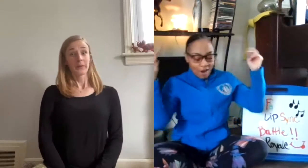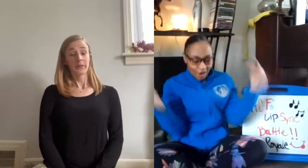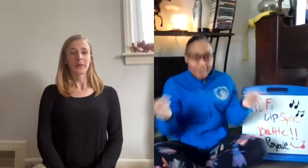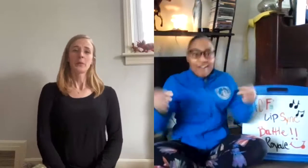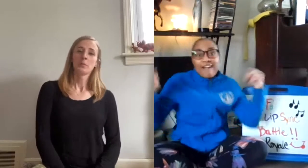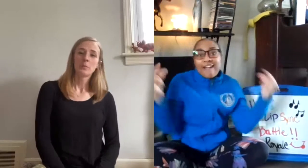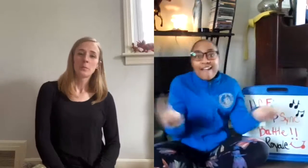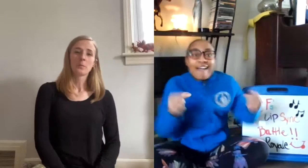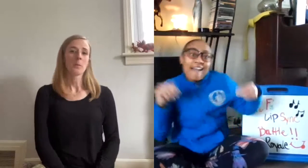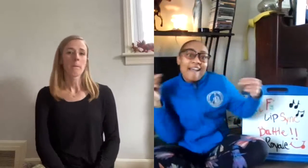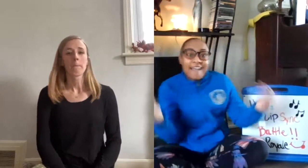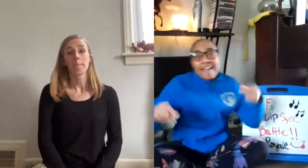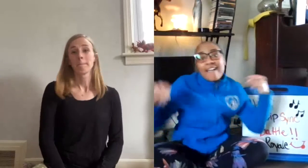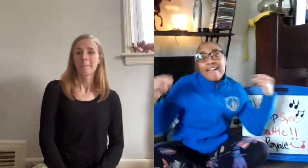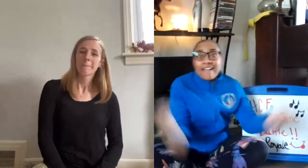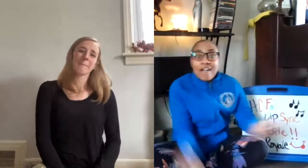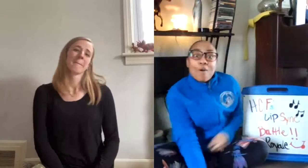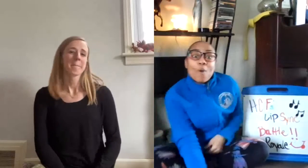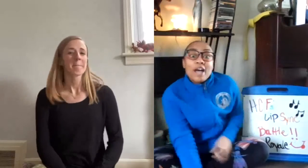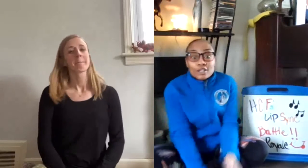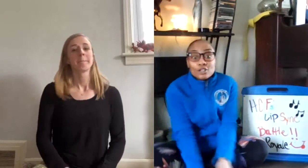9, 10, 10.